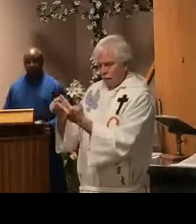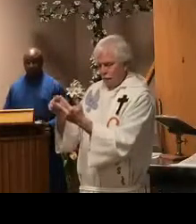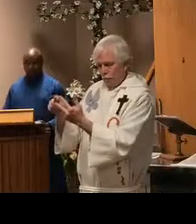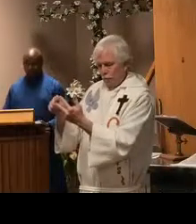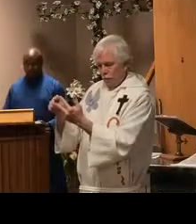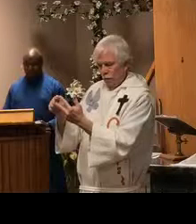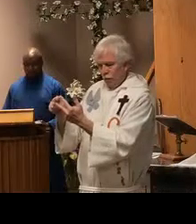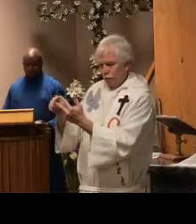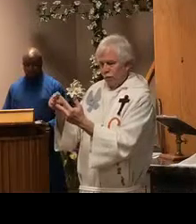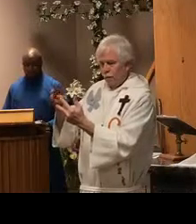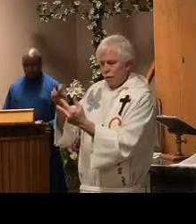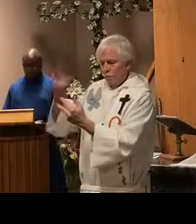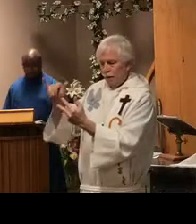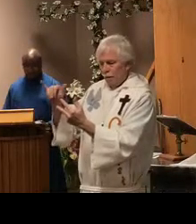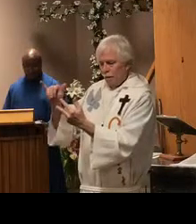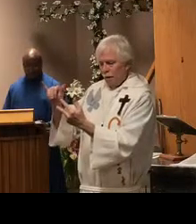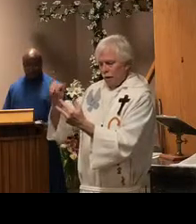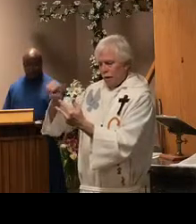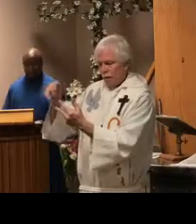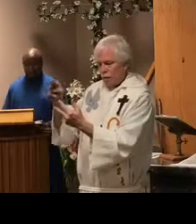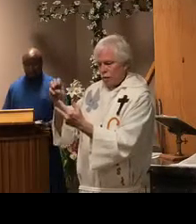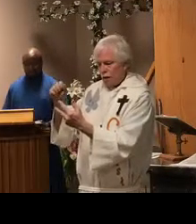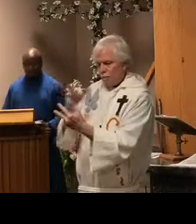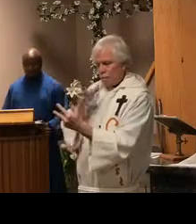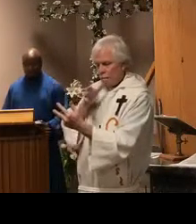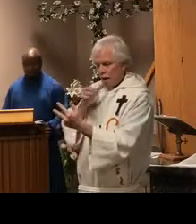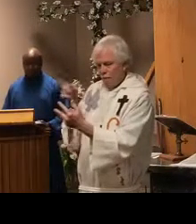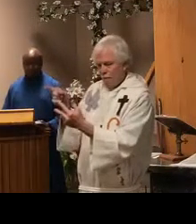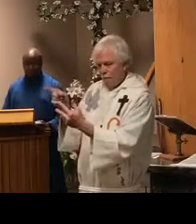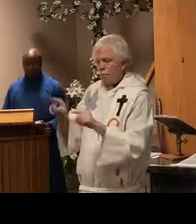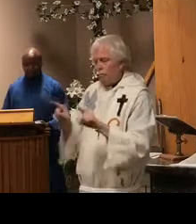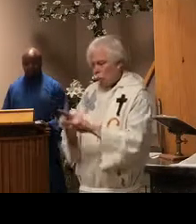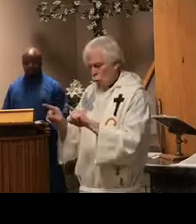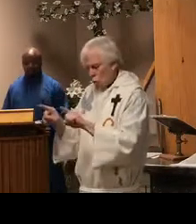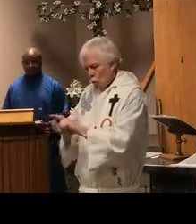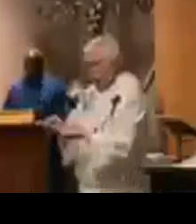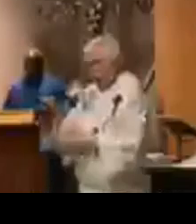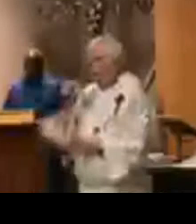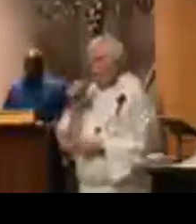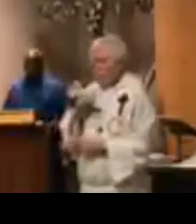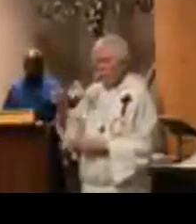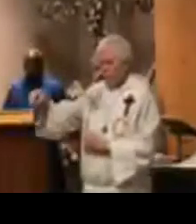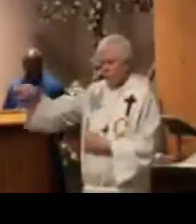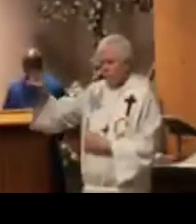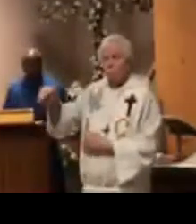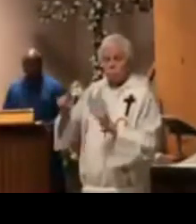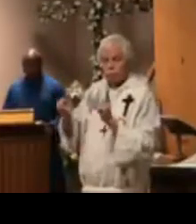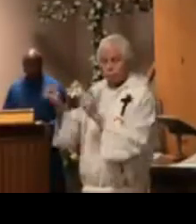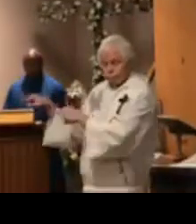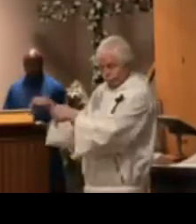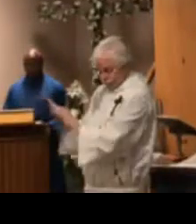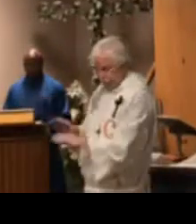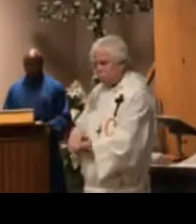Joanna, and Mary, James's mother, and some other